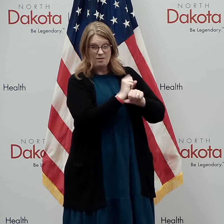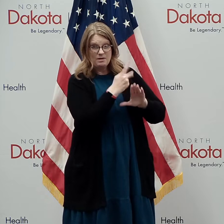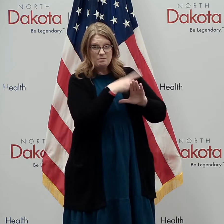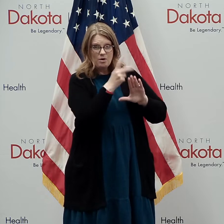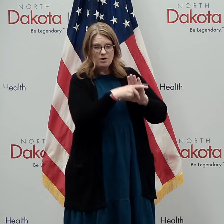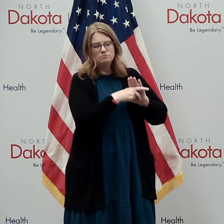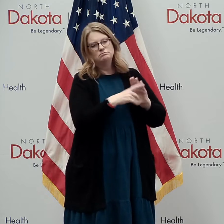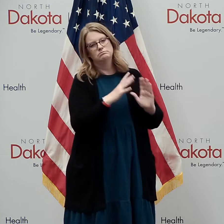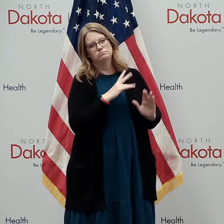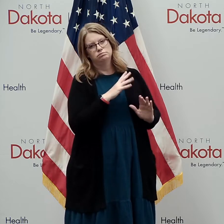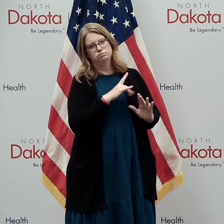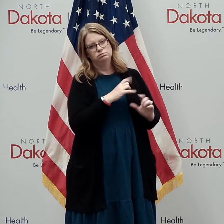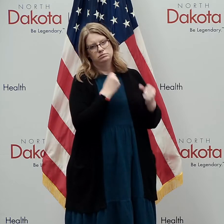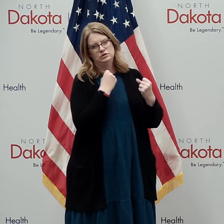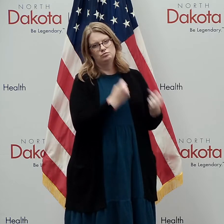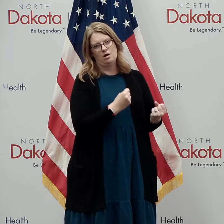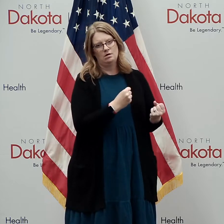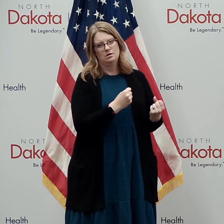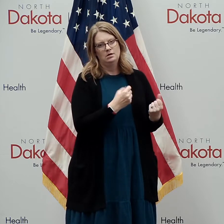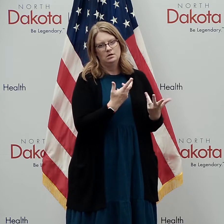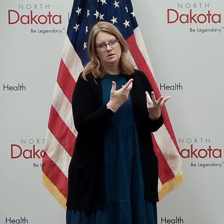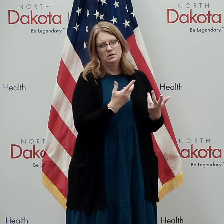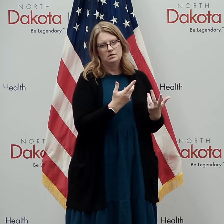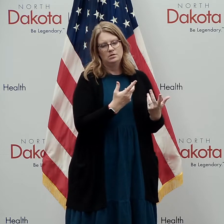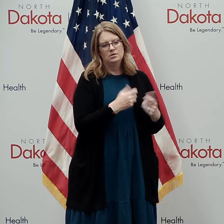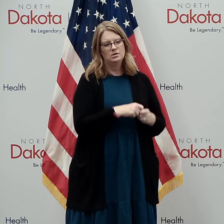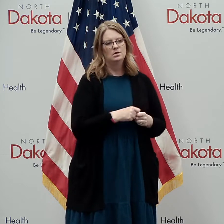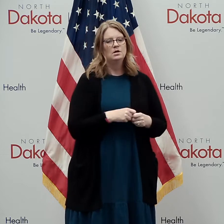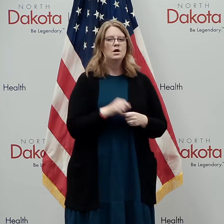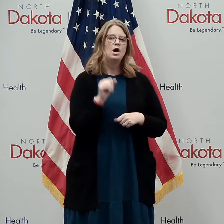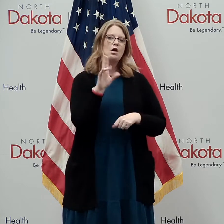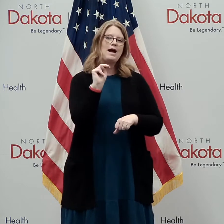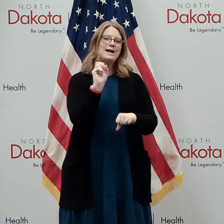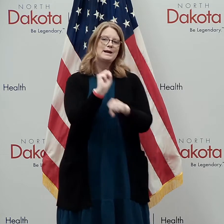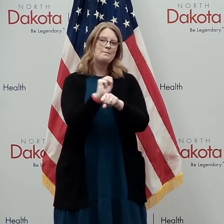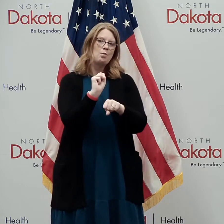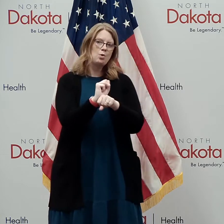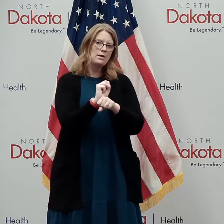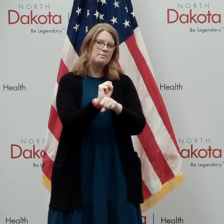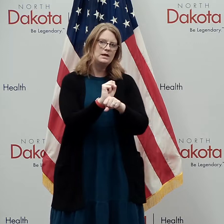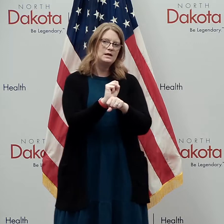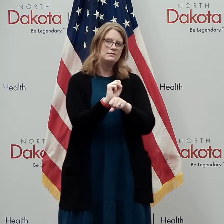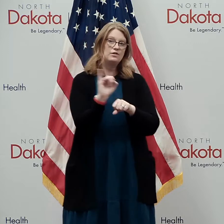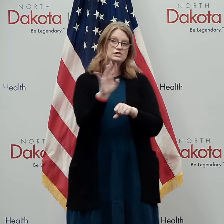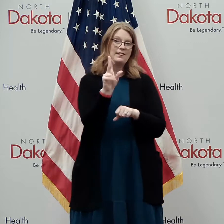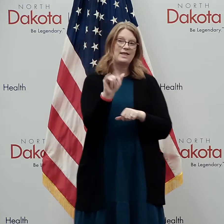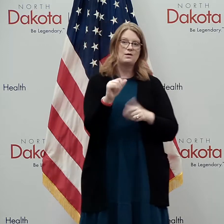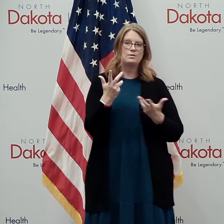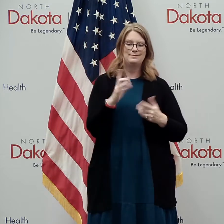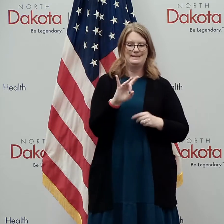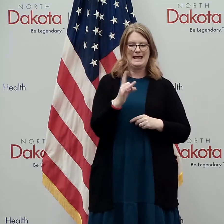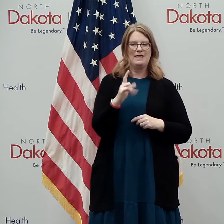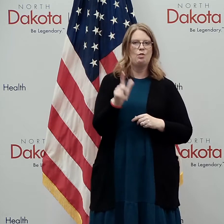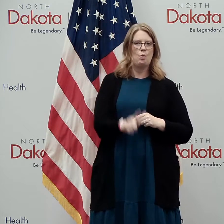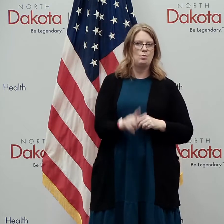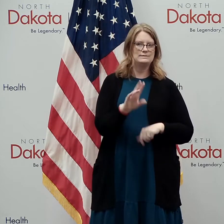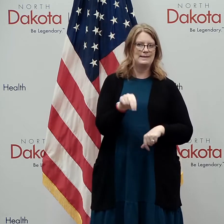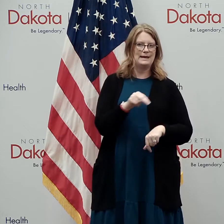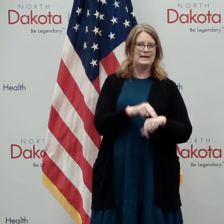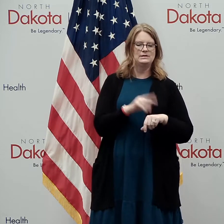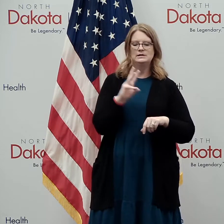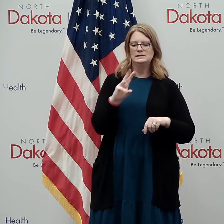the country, even without the federal assistance. Our unemployment rate in July was the 8th lowest in the nation